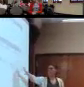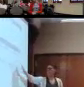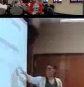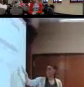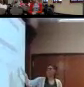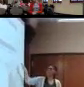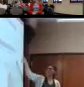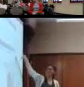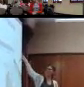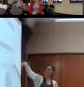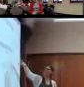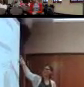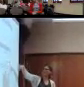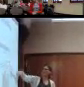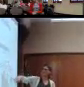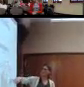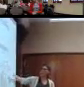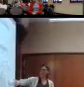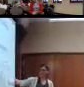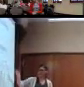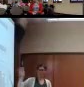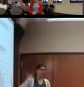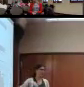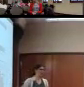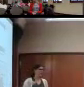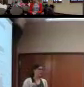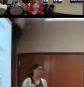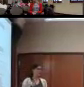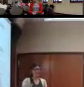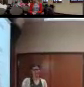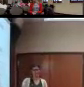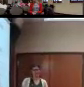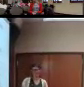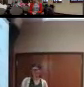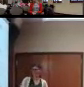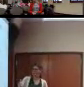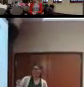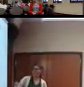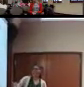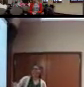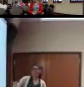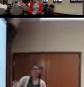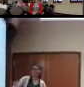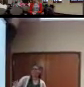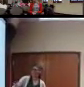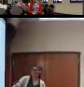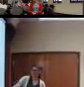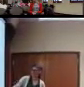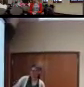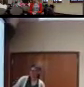how the different groups, same as we have up here, how they talk about the entities in the story. So,